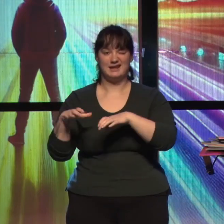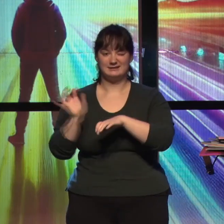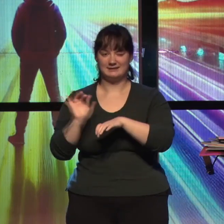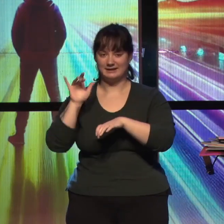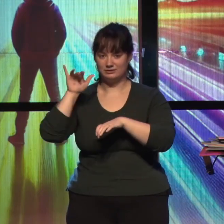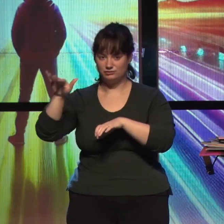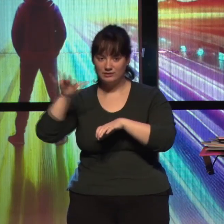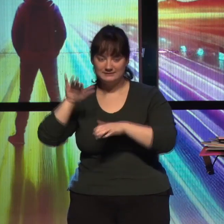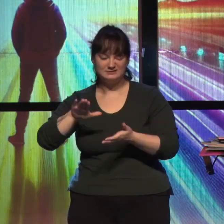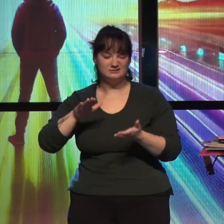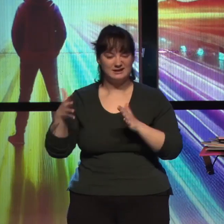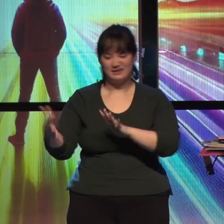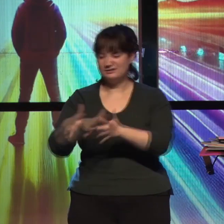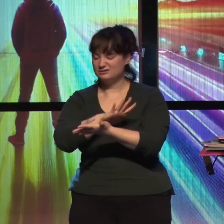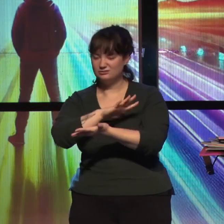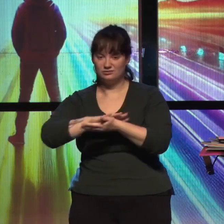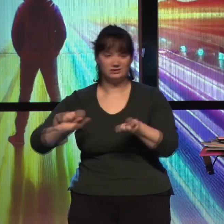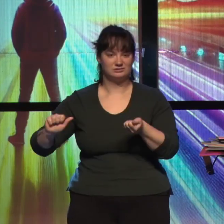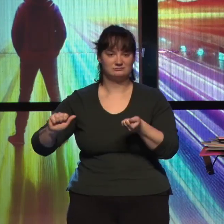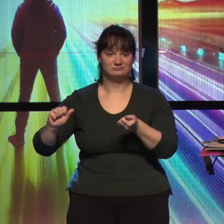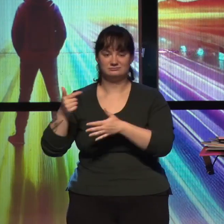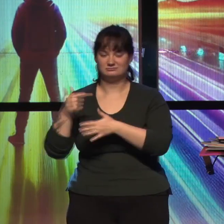dragon, death and destruction and oppression, right?